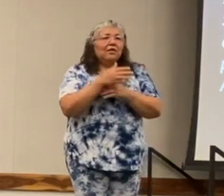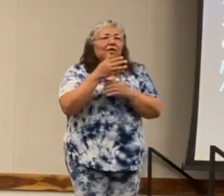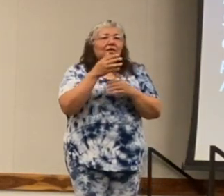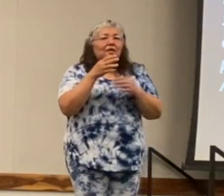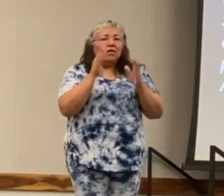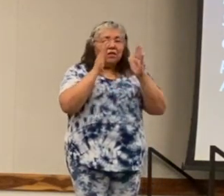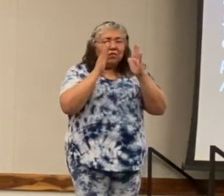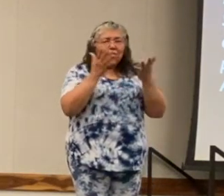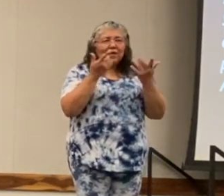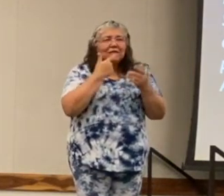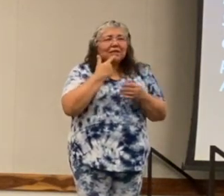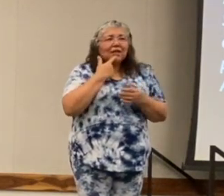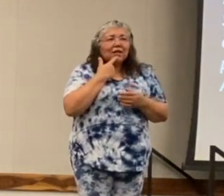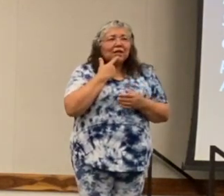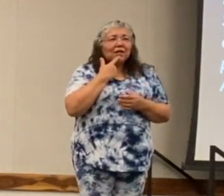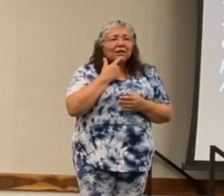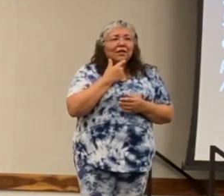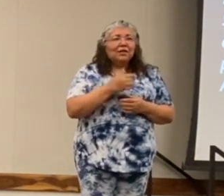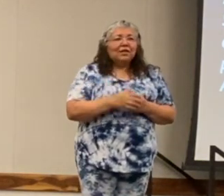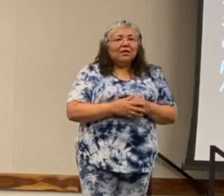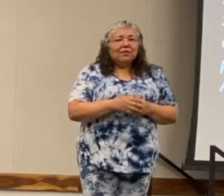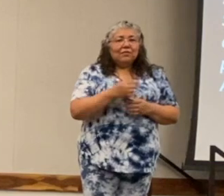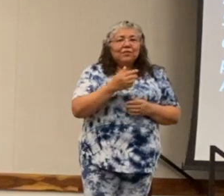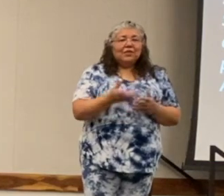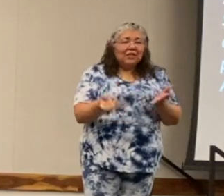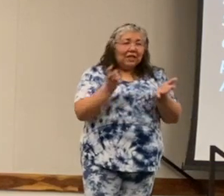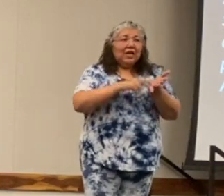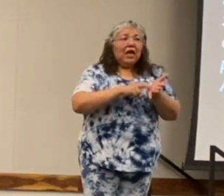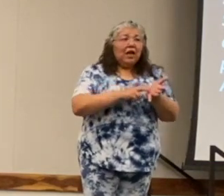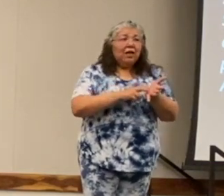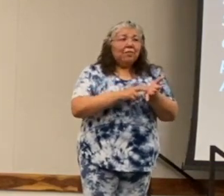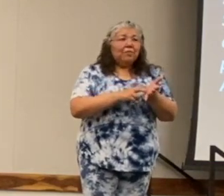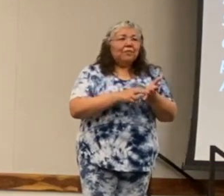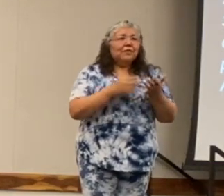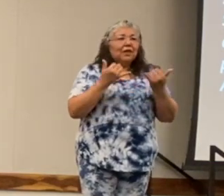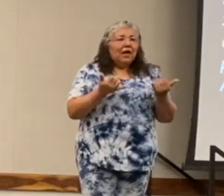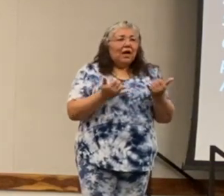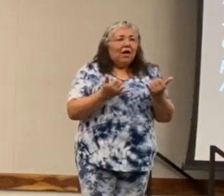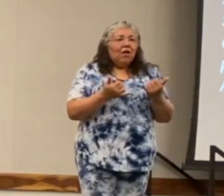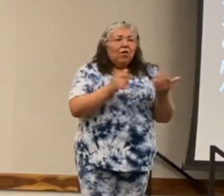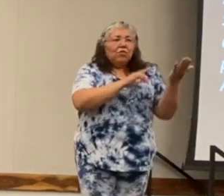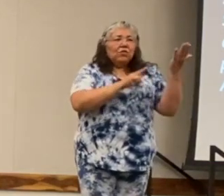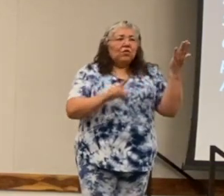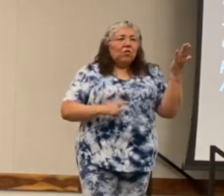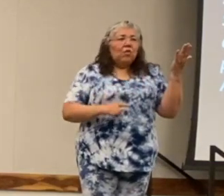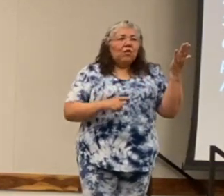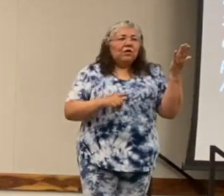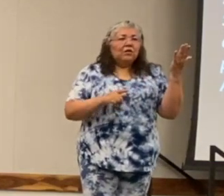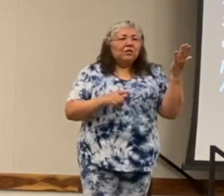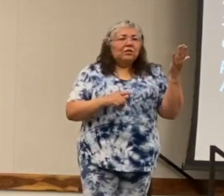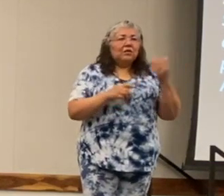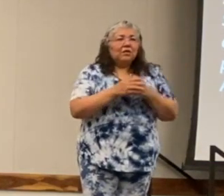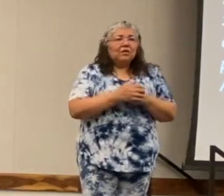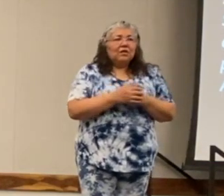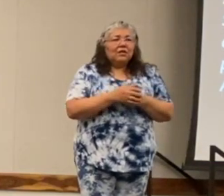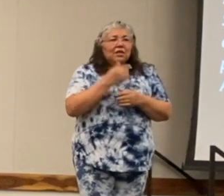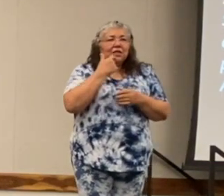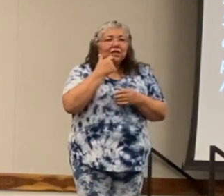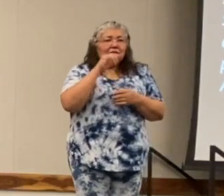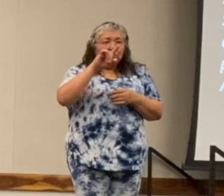listen, what did he say? He said what? Get up, right? Well, didn't the Lord, angel of the Lord tell Philip to get